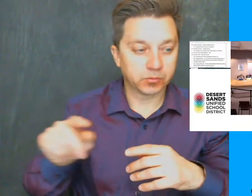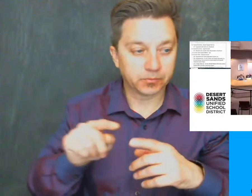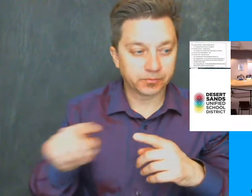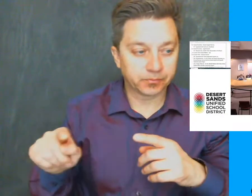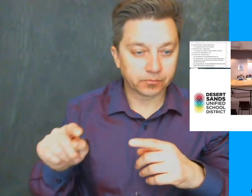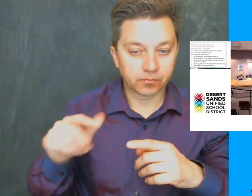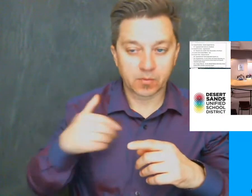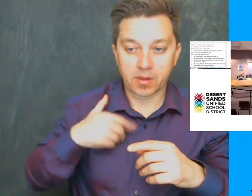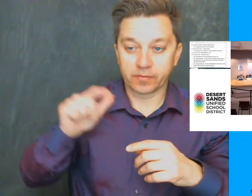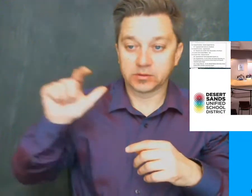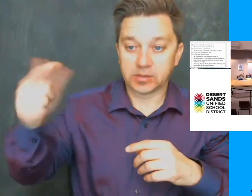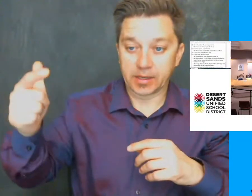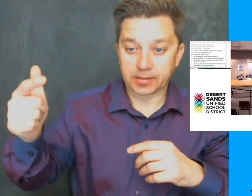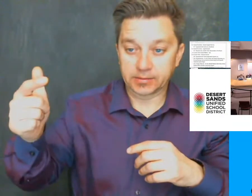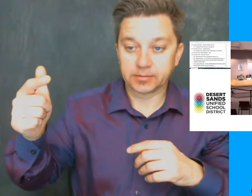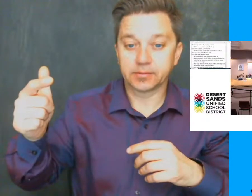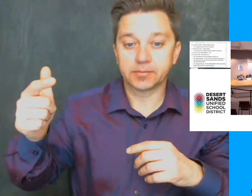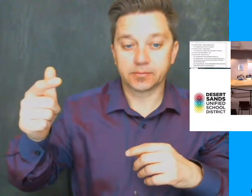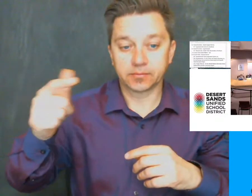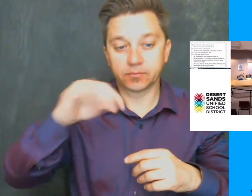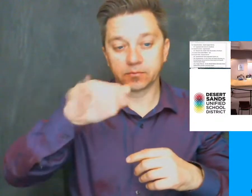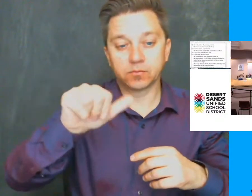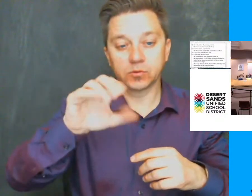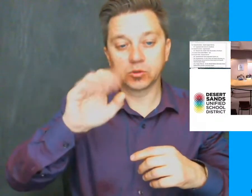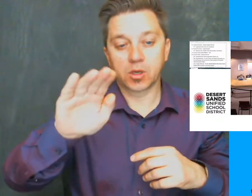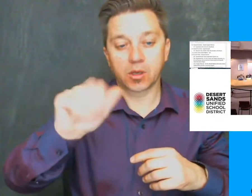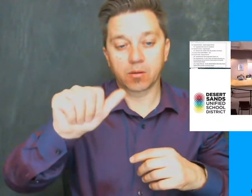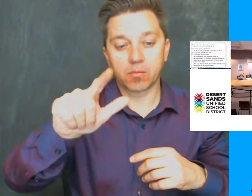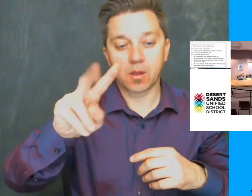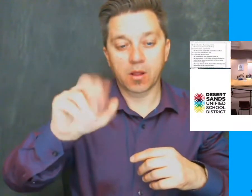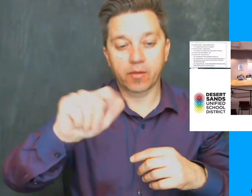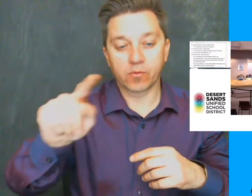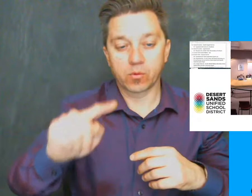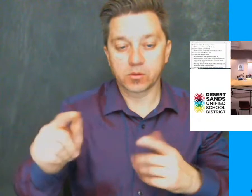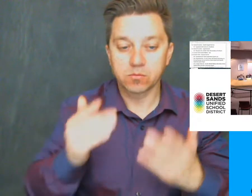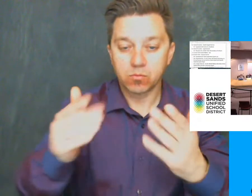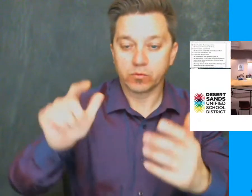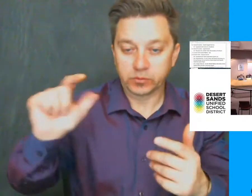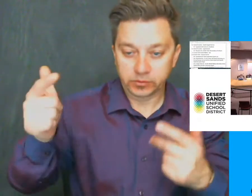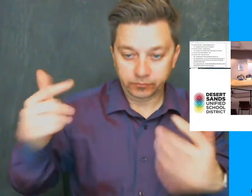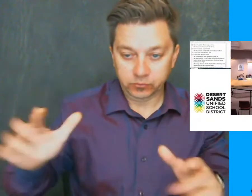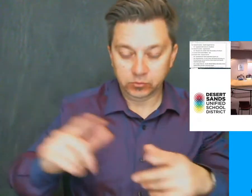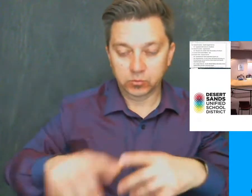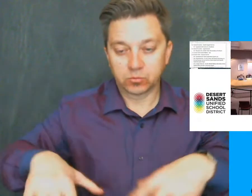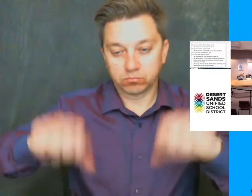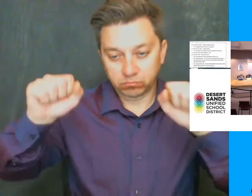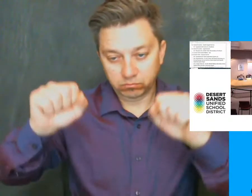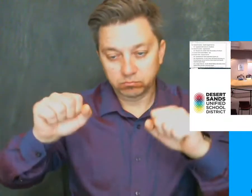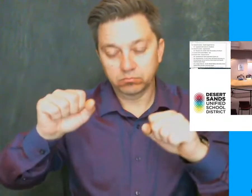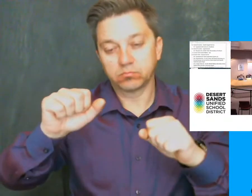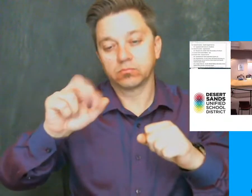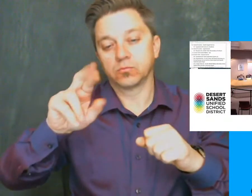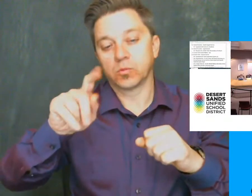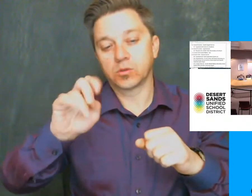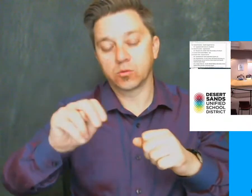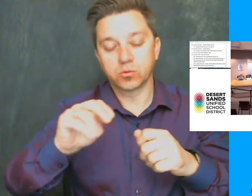22/2021-2022? Is there a second? Jacob Alvarez. It has been moved and seconded to adopt resolution number